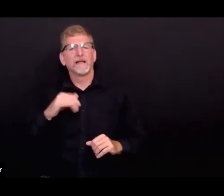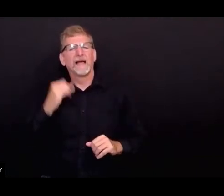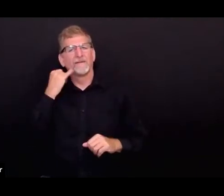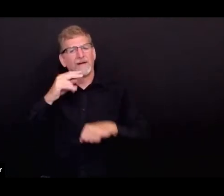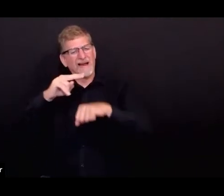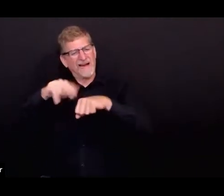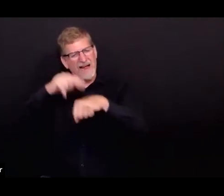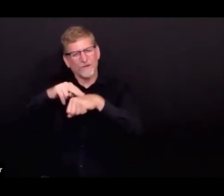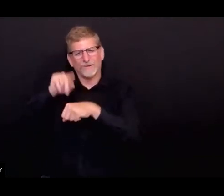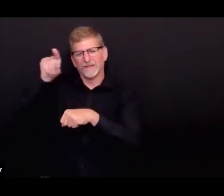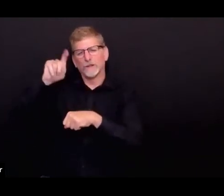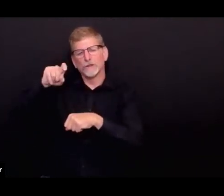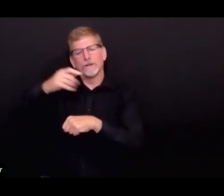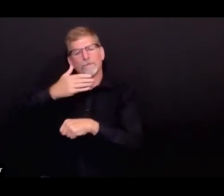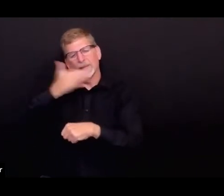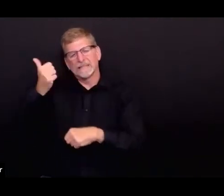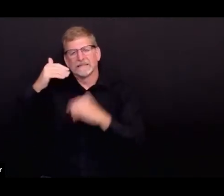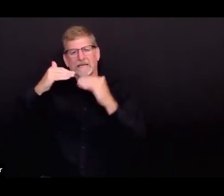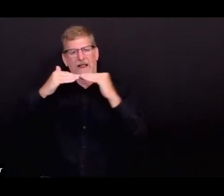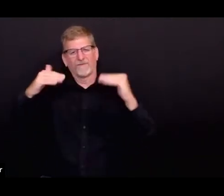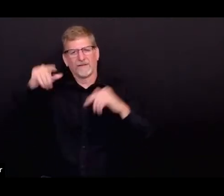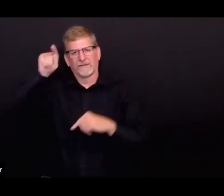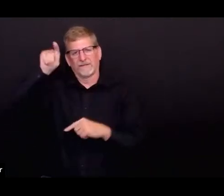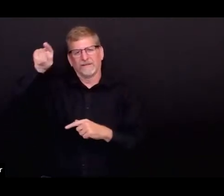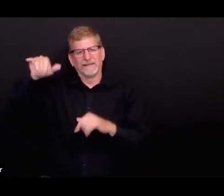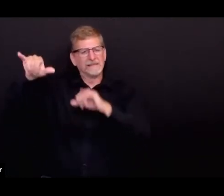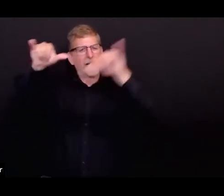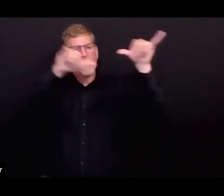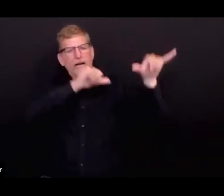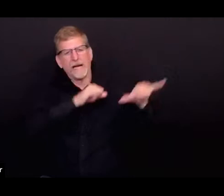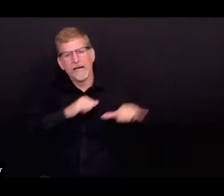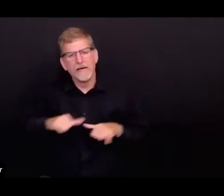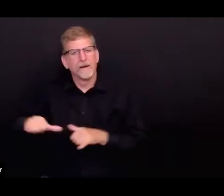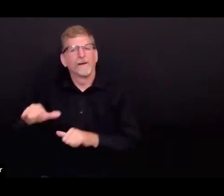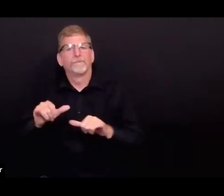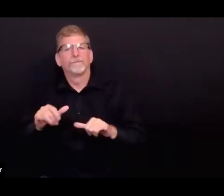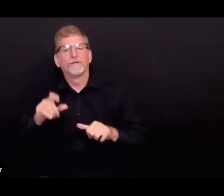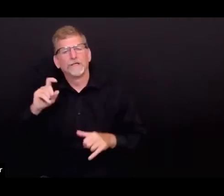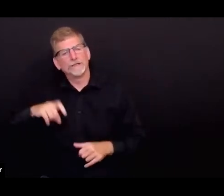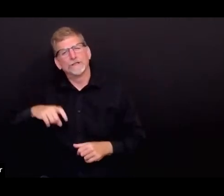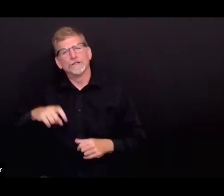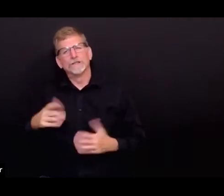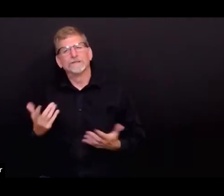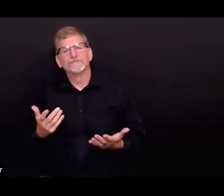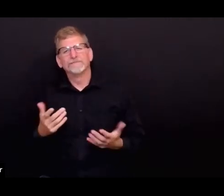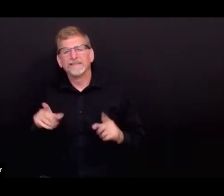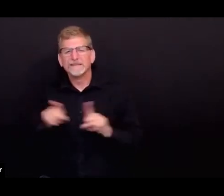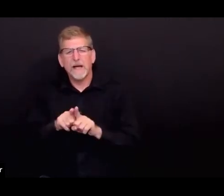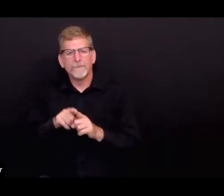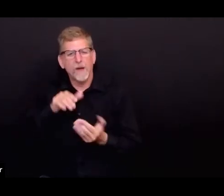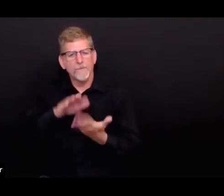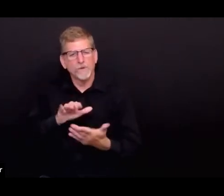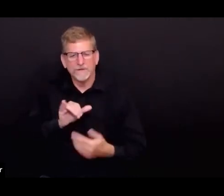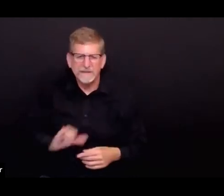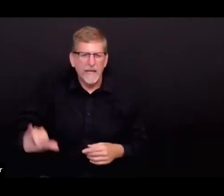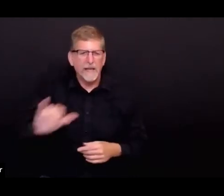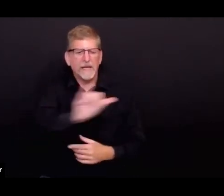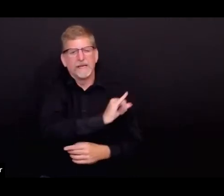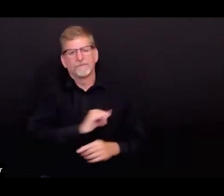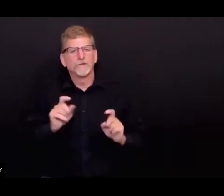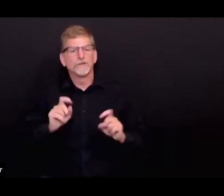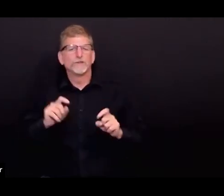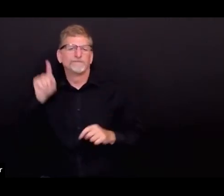the hospitals. Yeah, I think as we've said a couple of times, what's causing the spread are